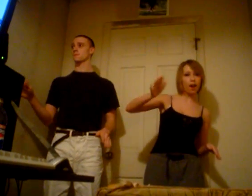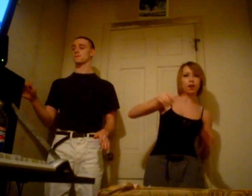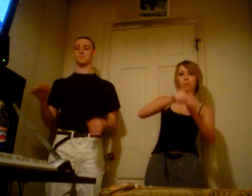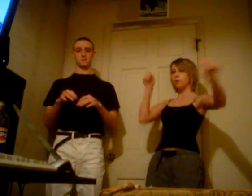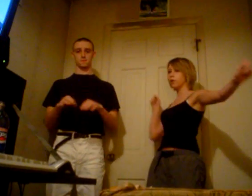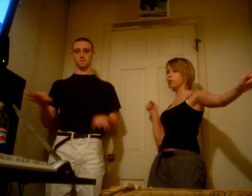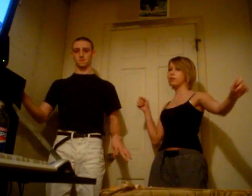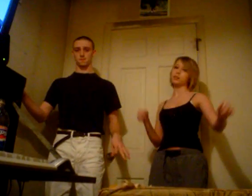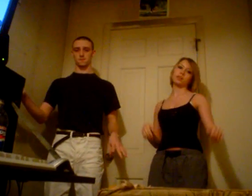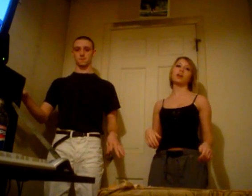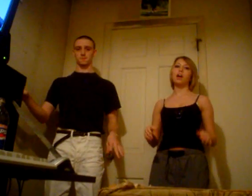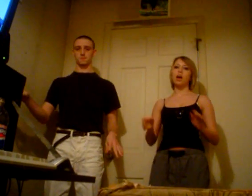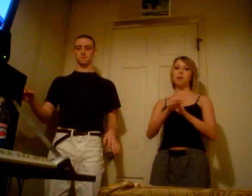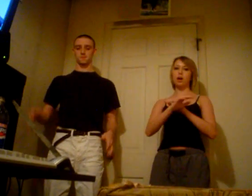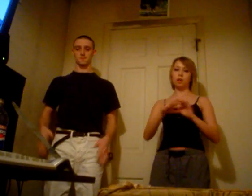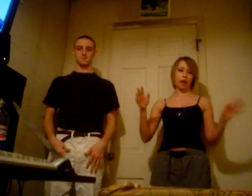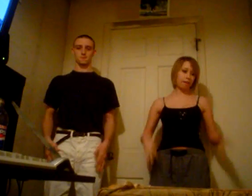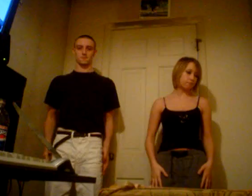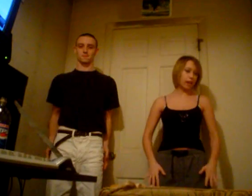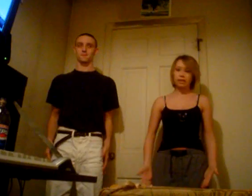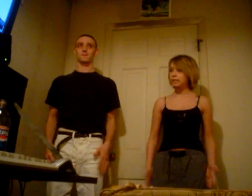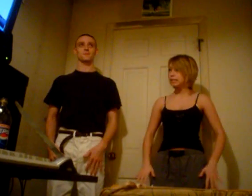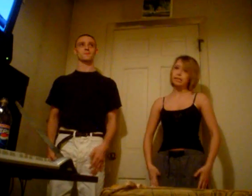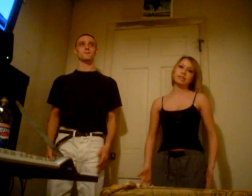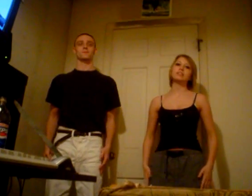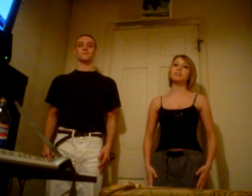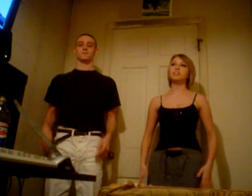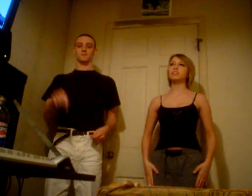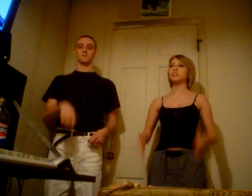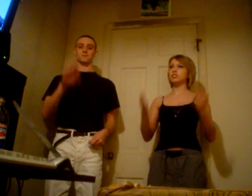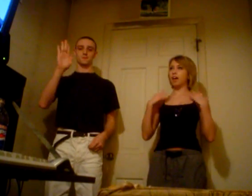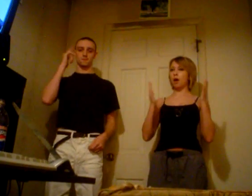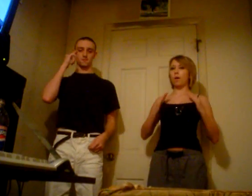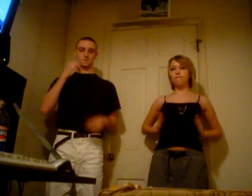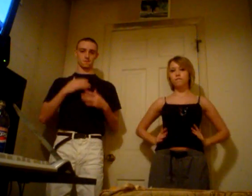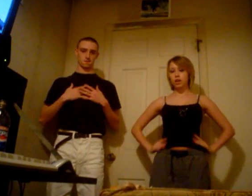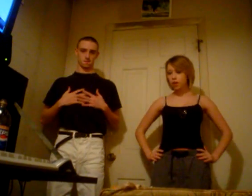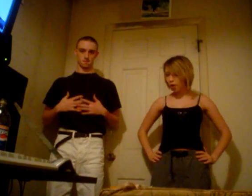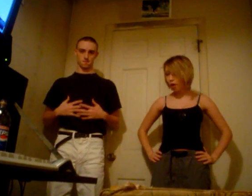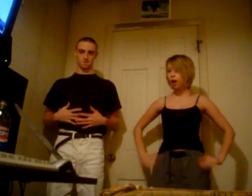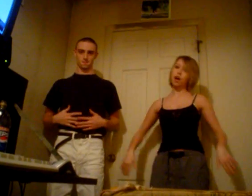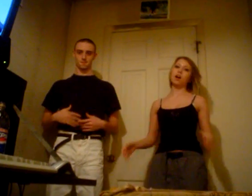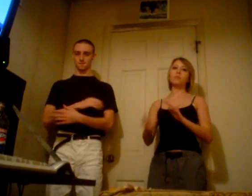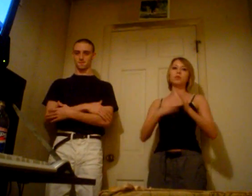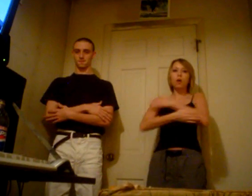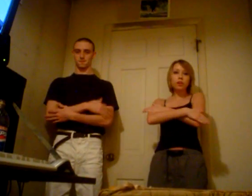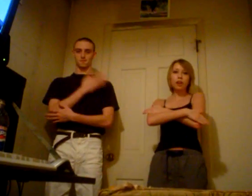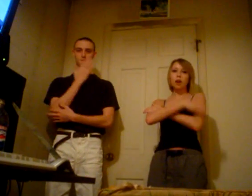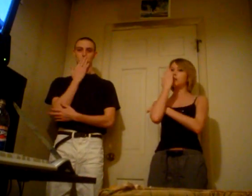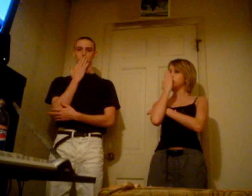right on top I'm all I'm safe This is how I feel I'm cold and I am